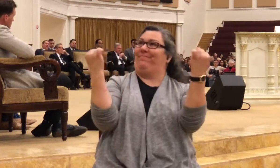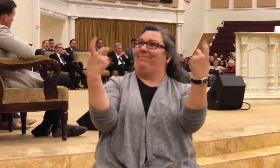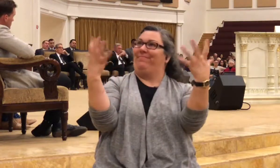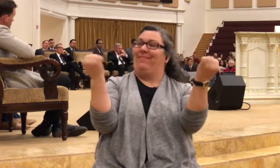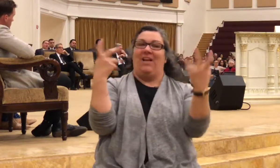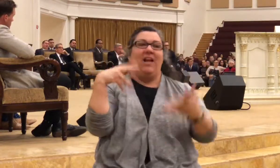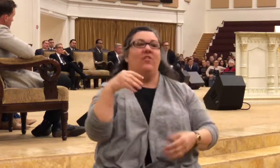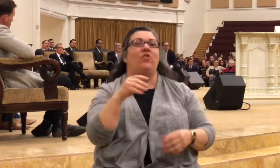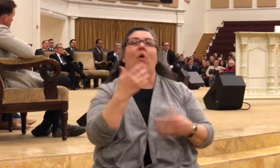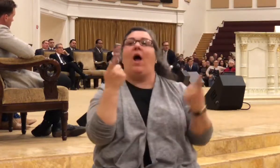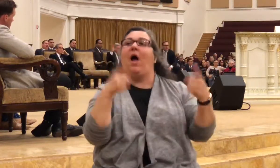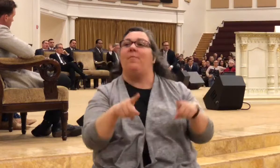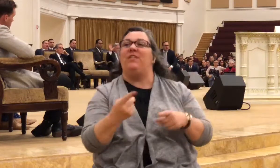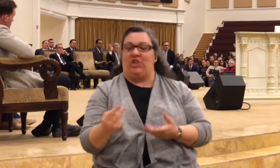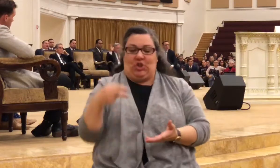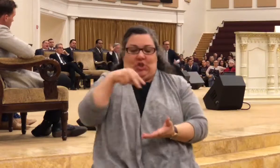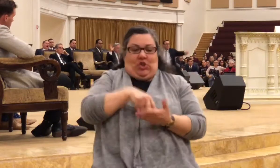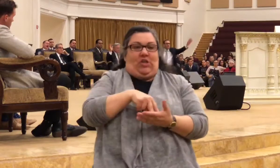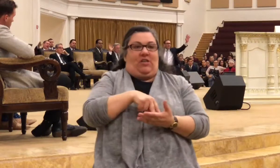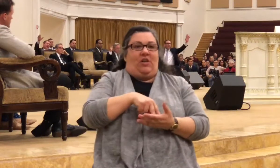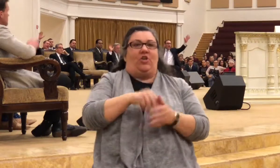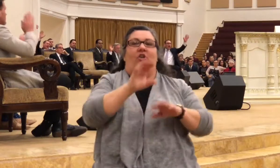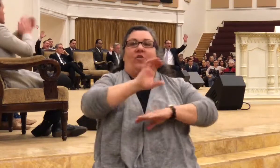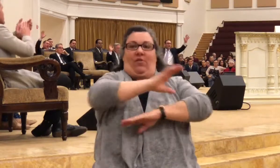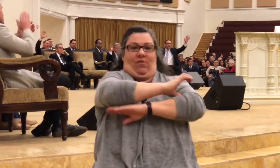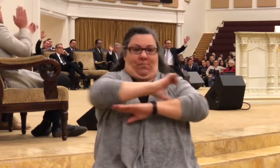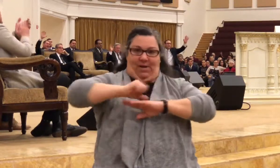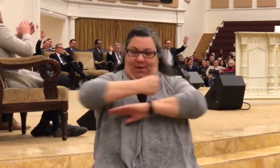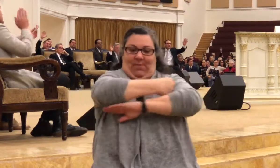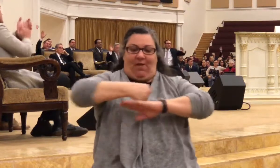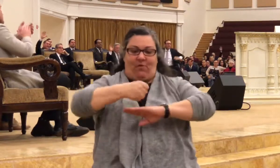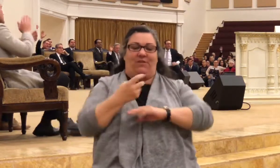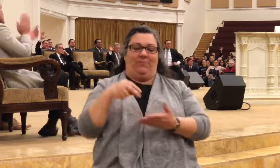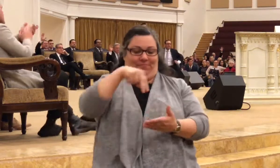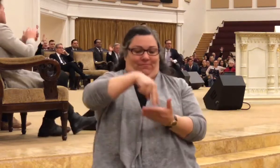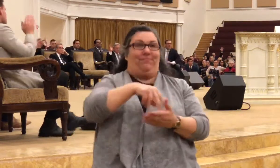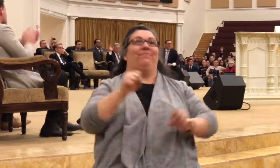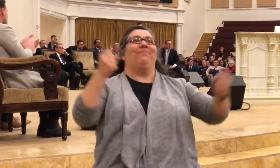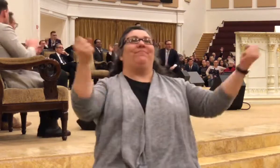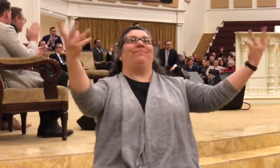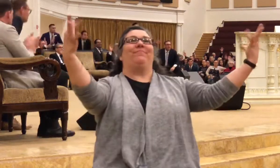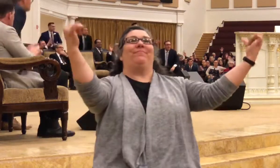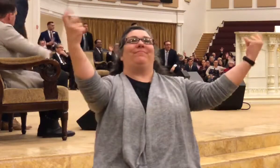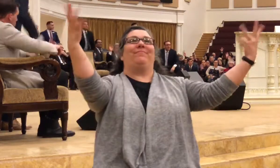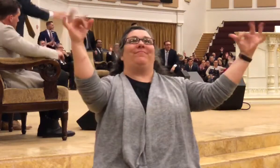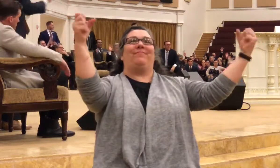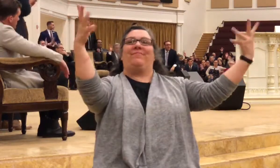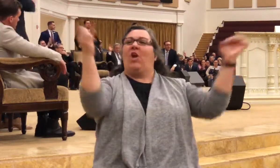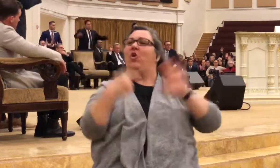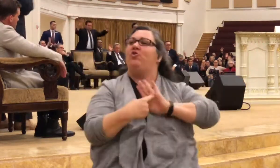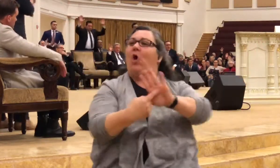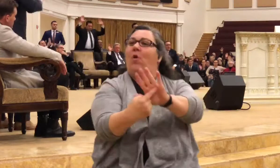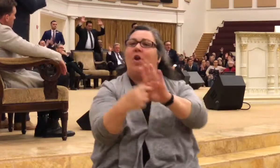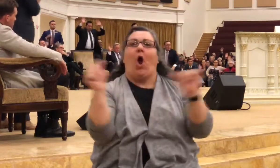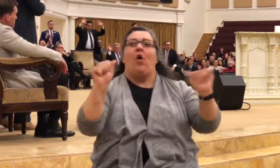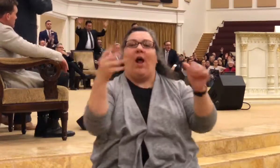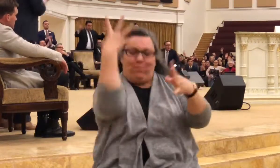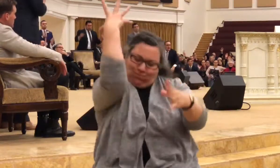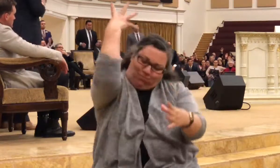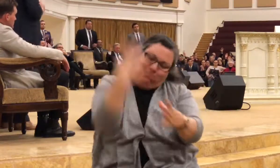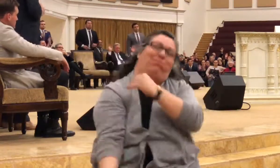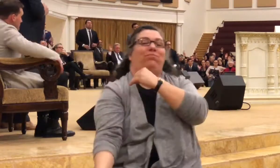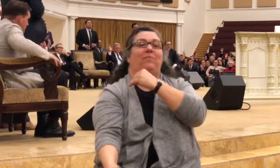got up on that platform and began to go like this, showing that arthritis had completely left her